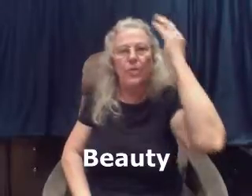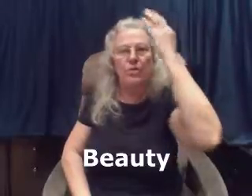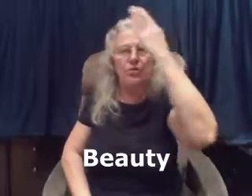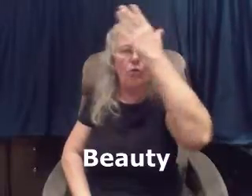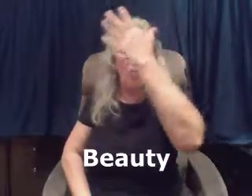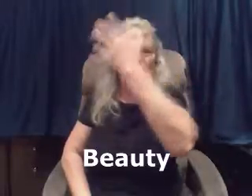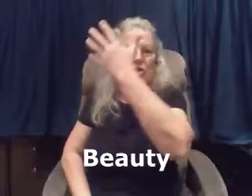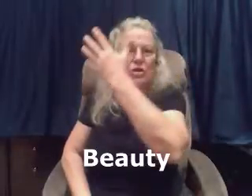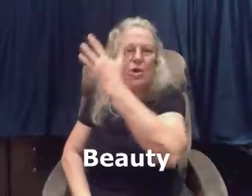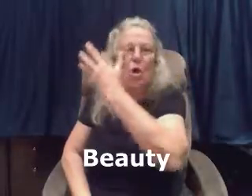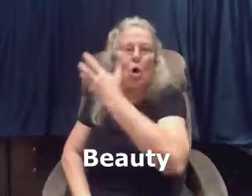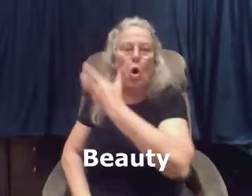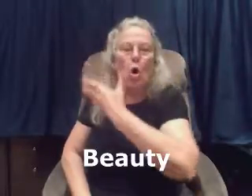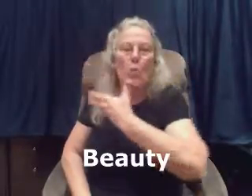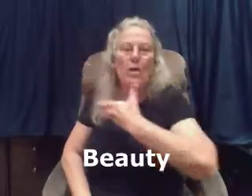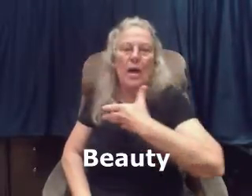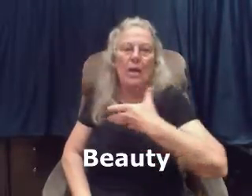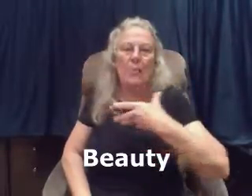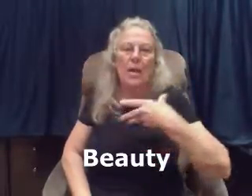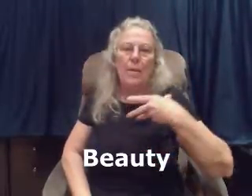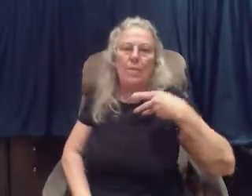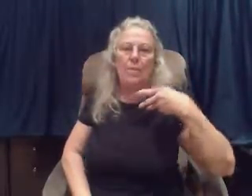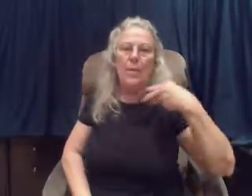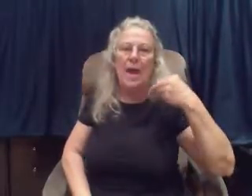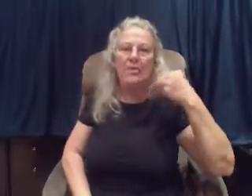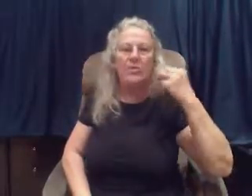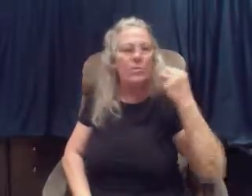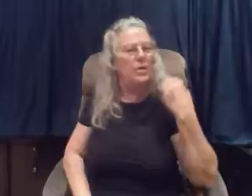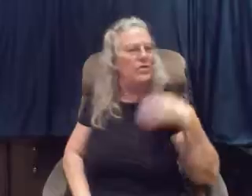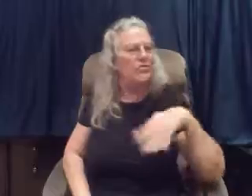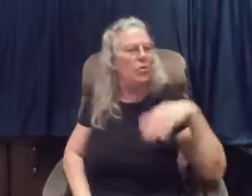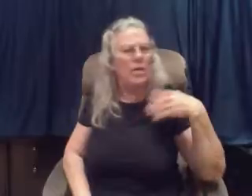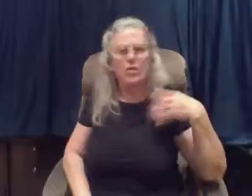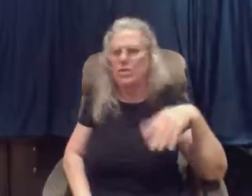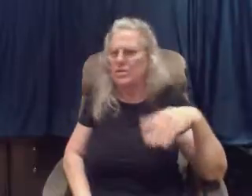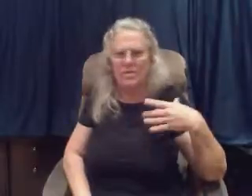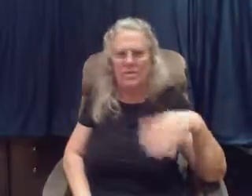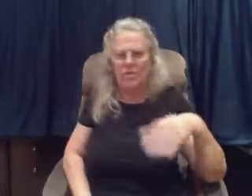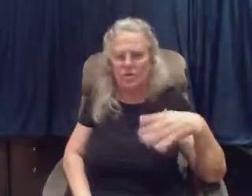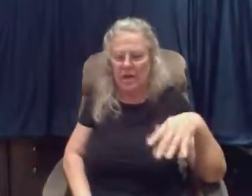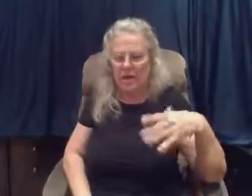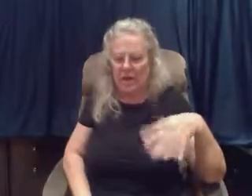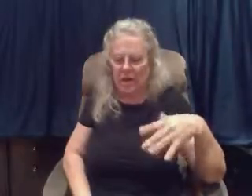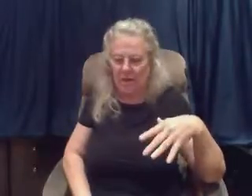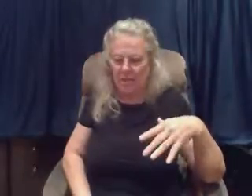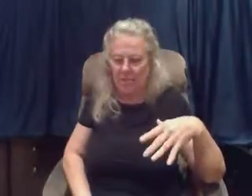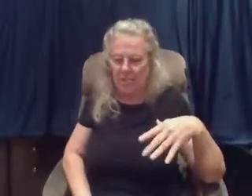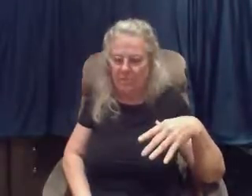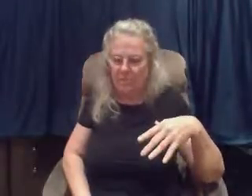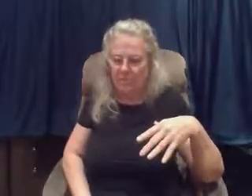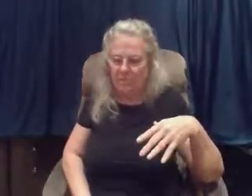pinched formation. Open up, back to the pinched formation. It's a little shake of the hand.